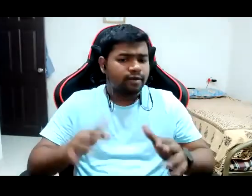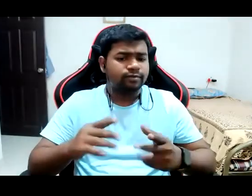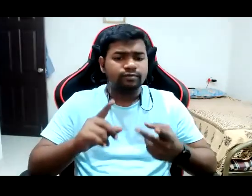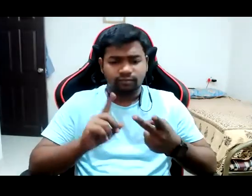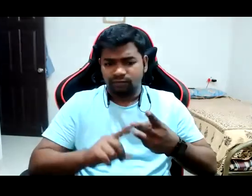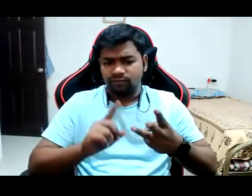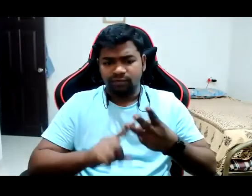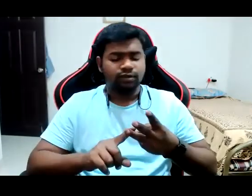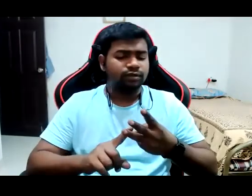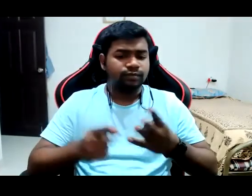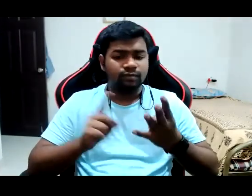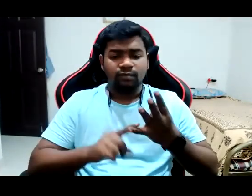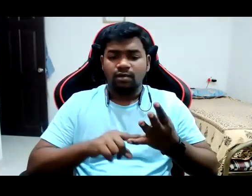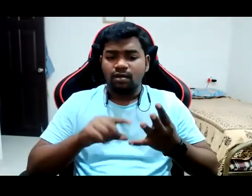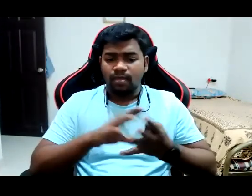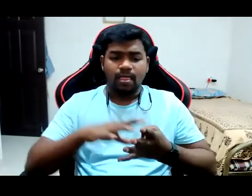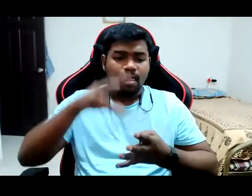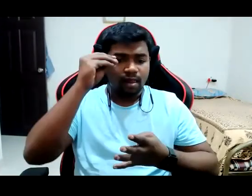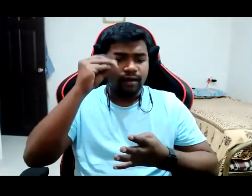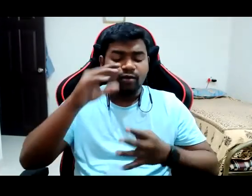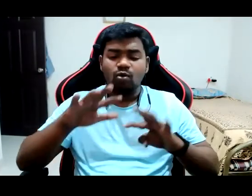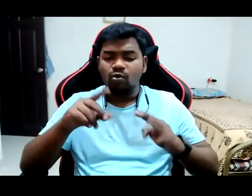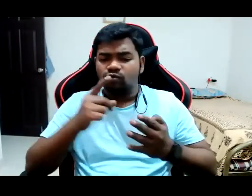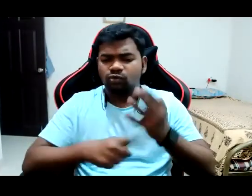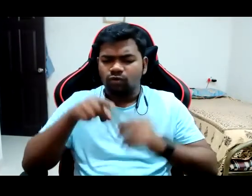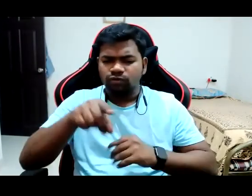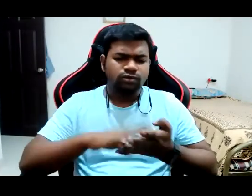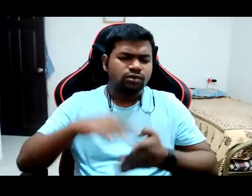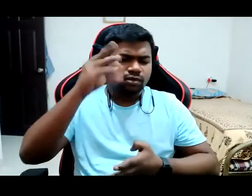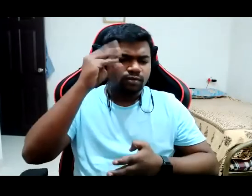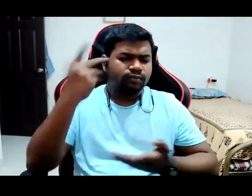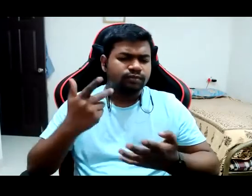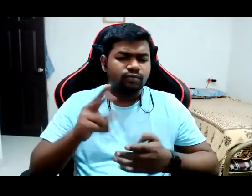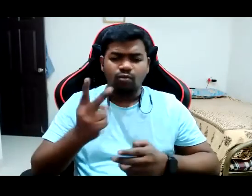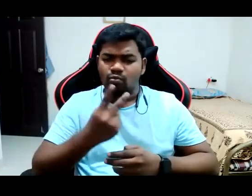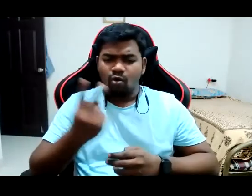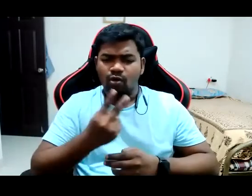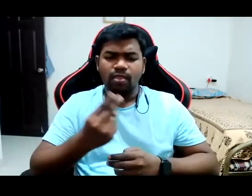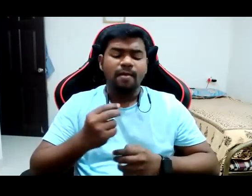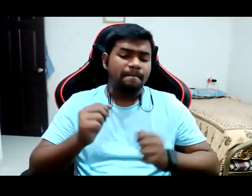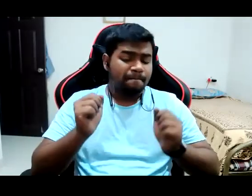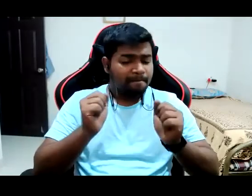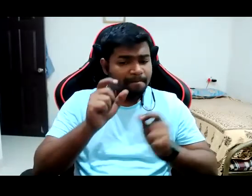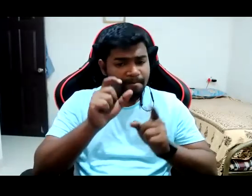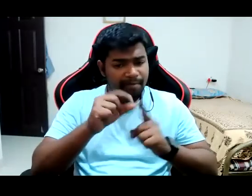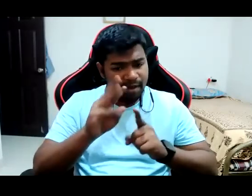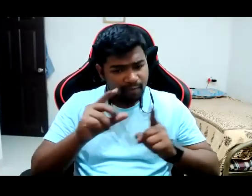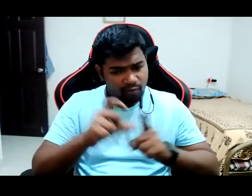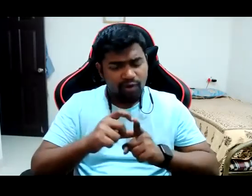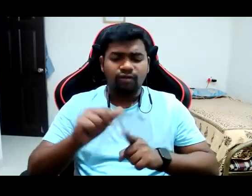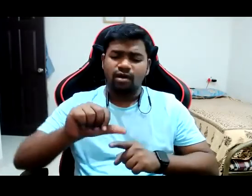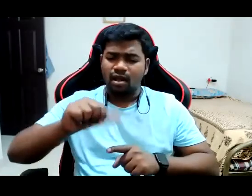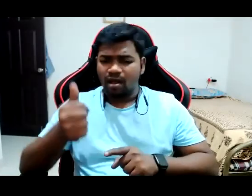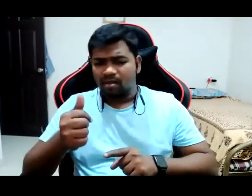criteria. Learning is the fourth one. What did you learn as part of this, right? And this is both for people without and with disabilities, right? So maybe there was